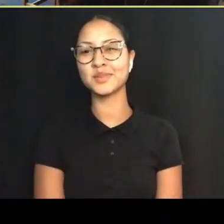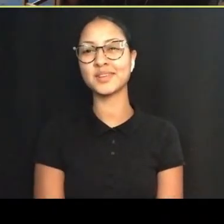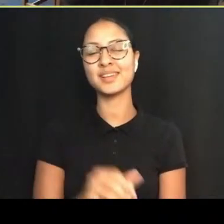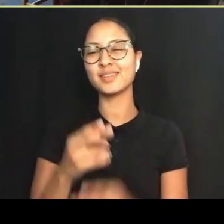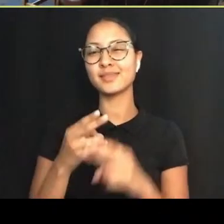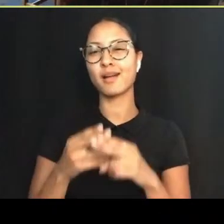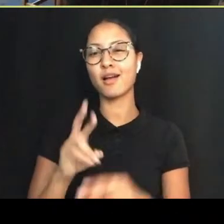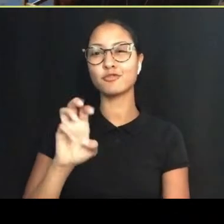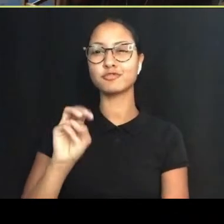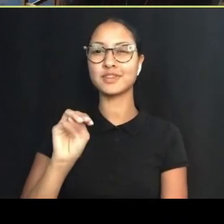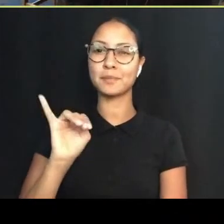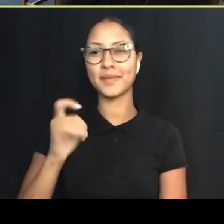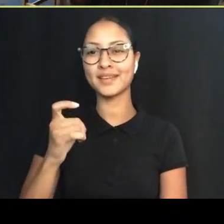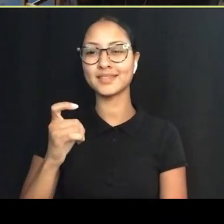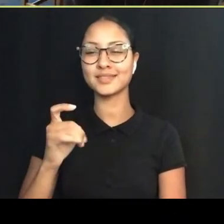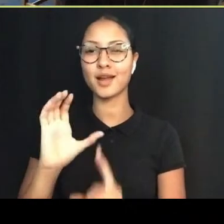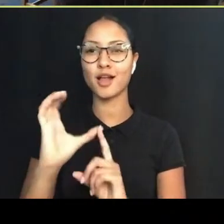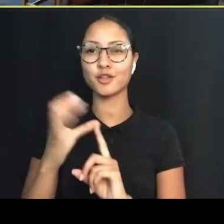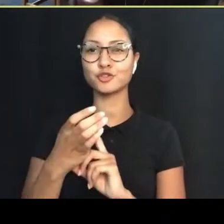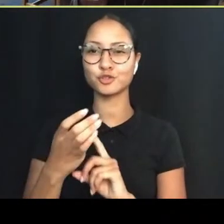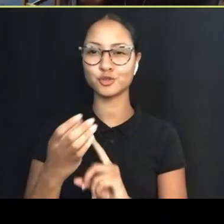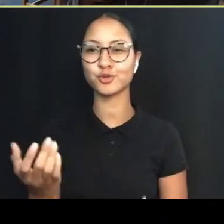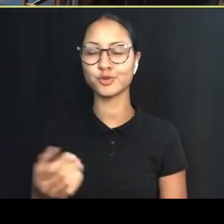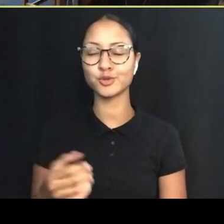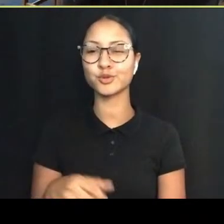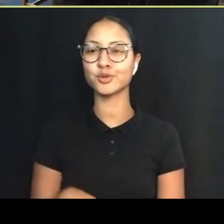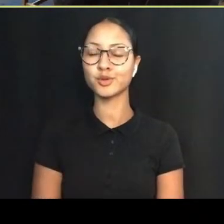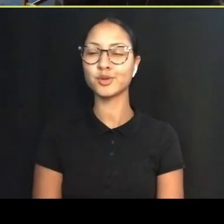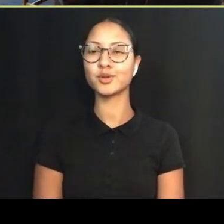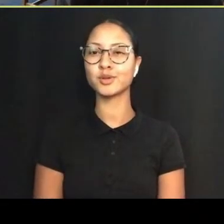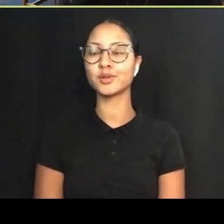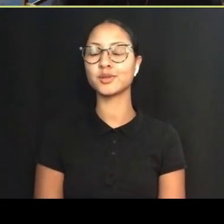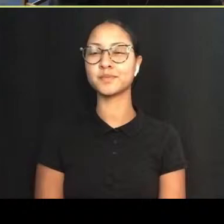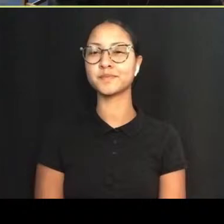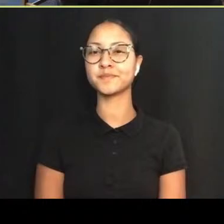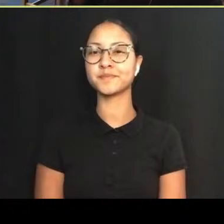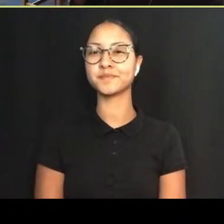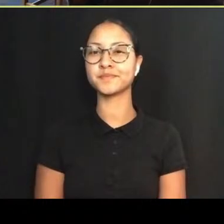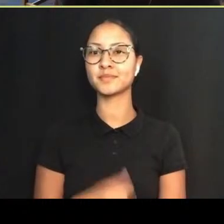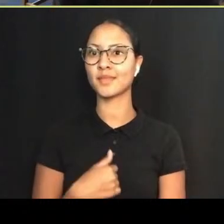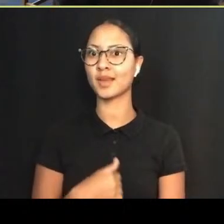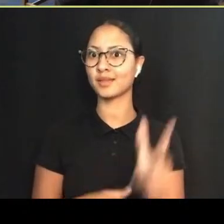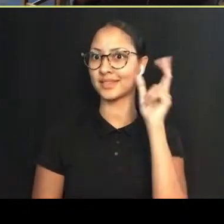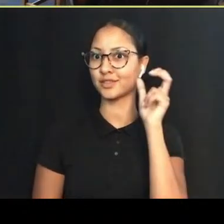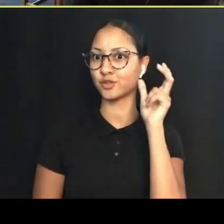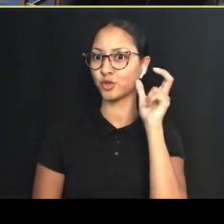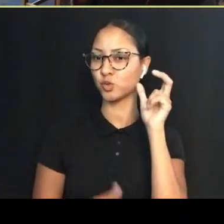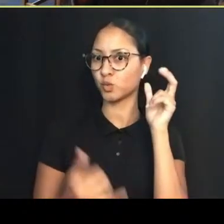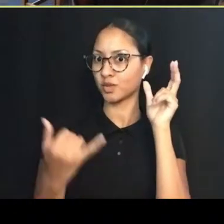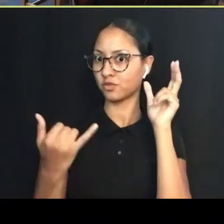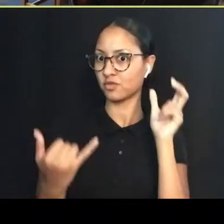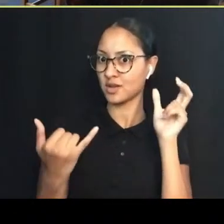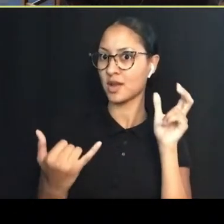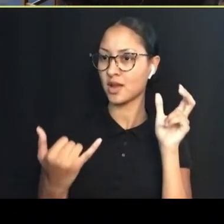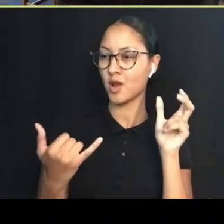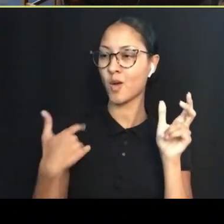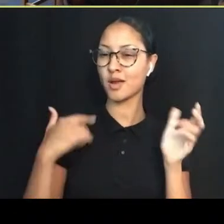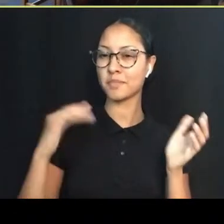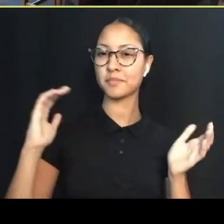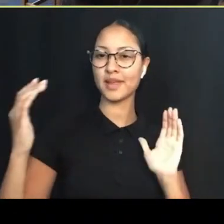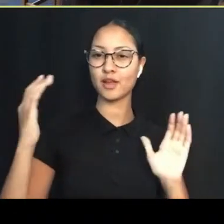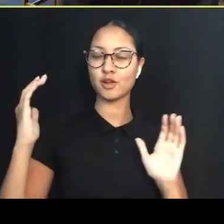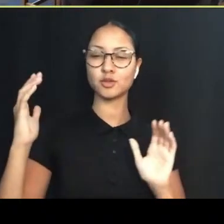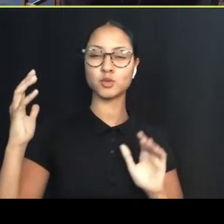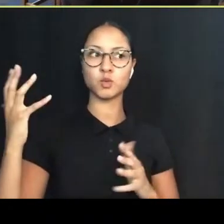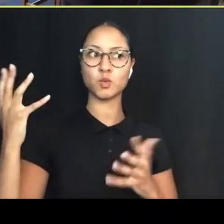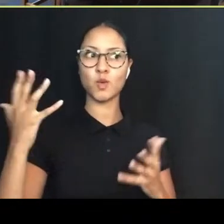aesthetic for me, of just like it's hearing what's present and what has been, and like finding another way to understand that. And